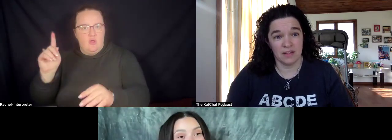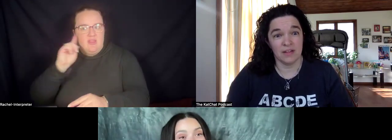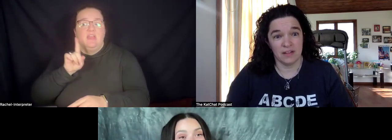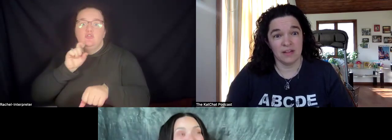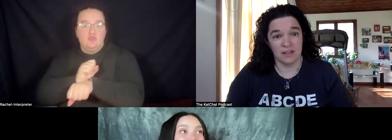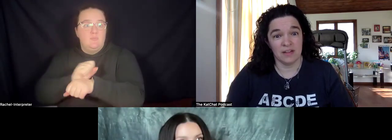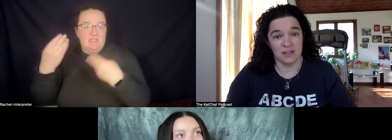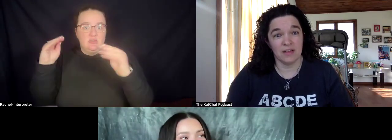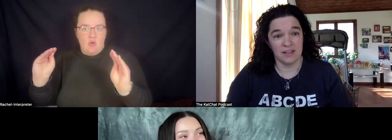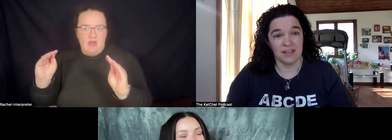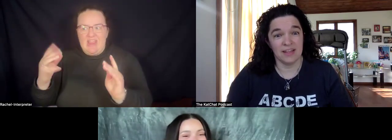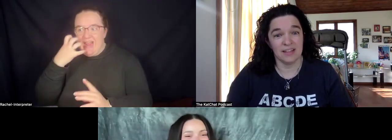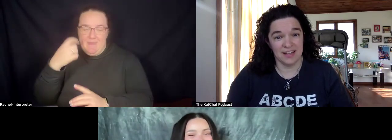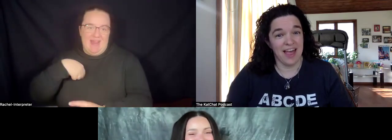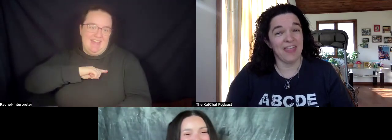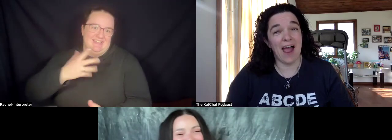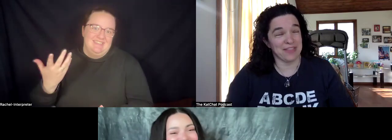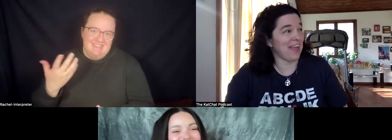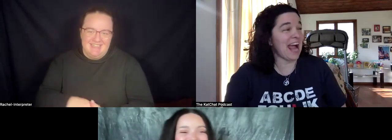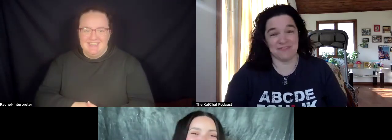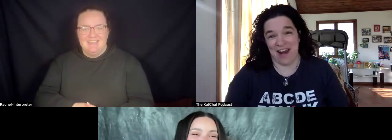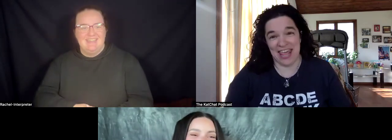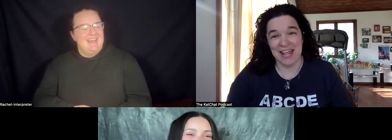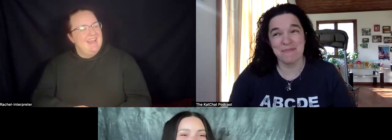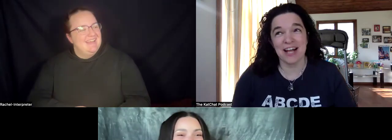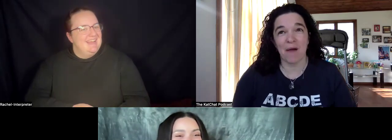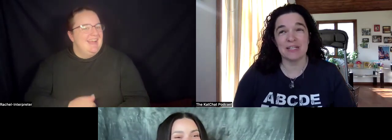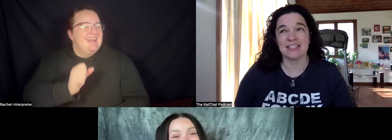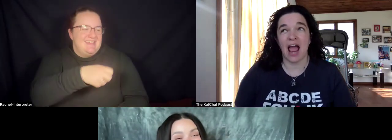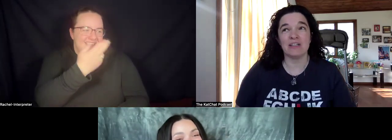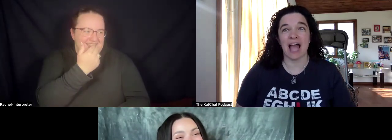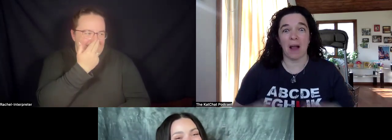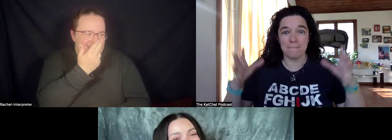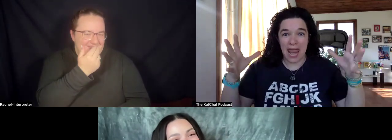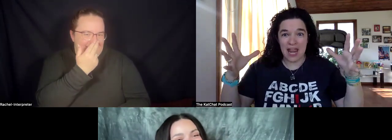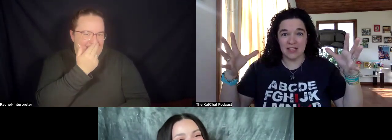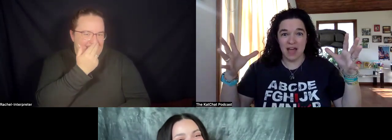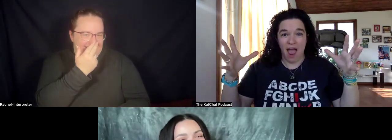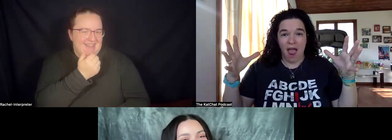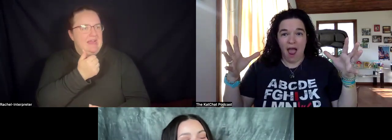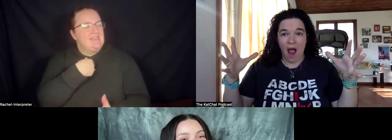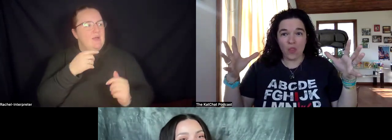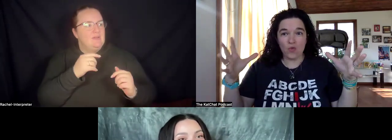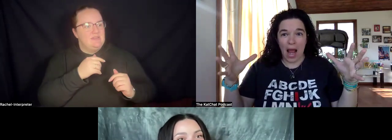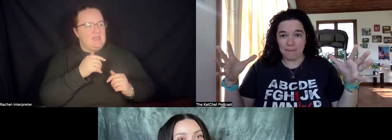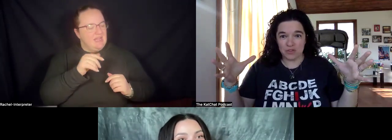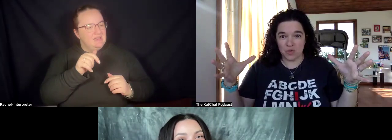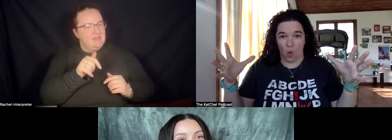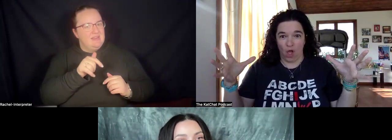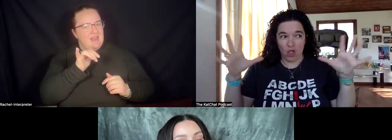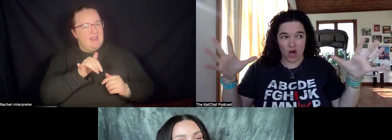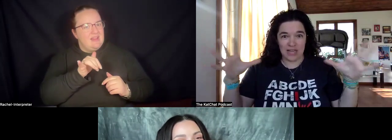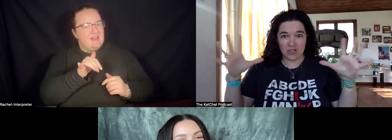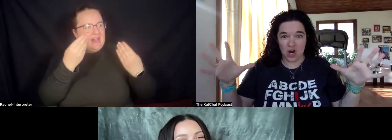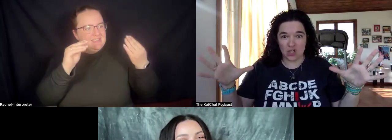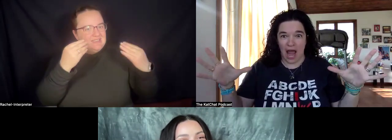store and then got mad at us. That's funny because I was Yeah. like amazed how the wrapping